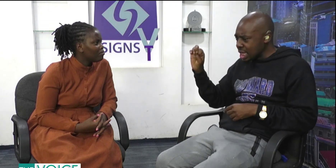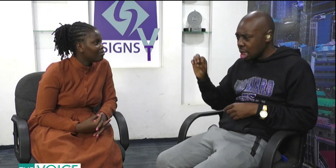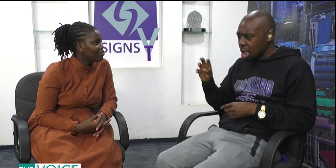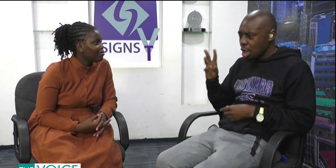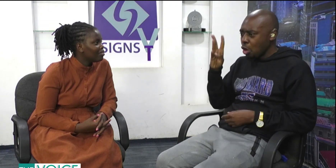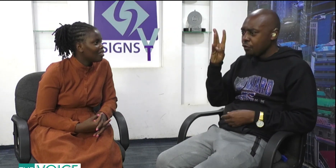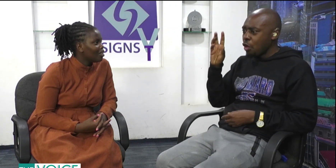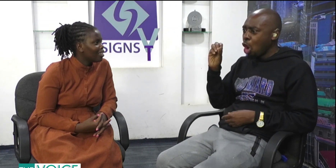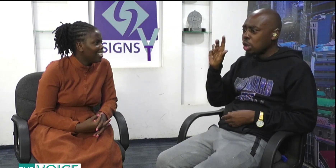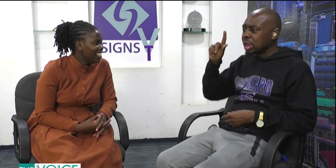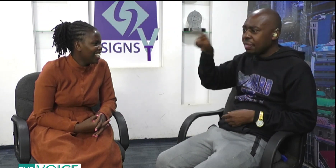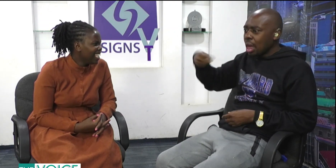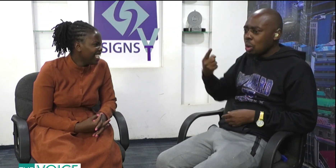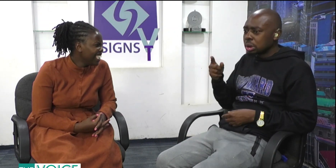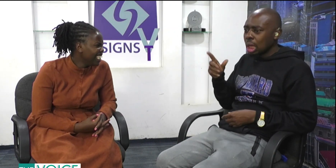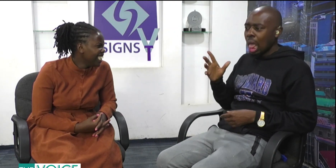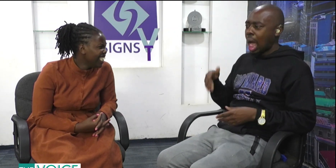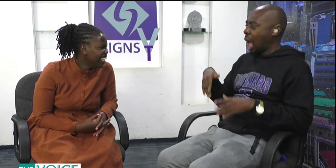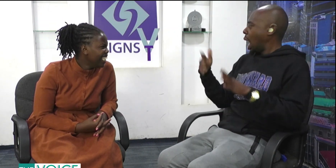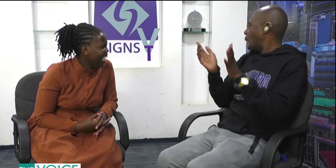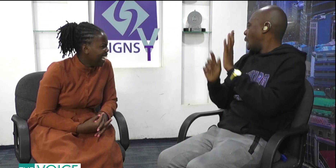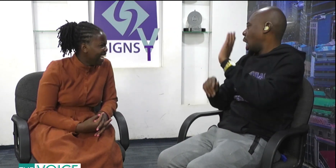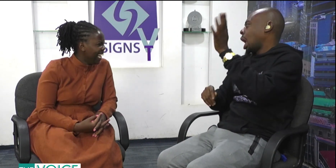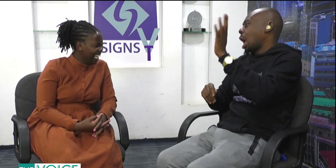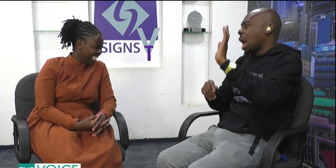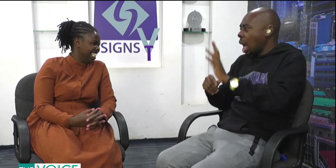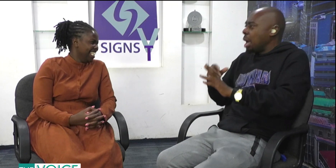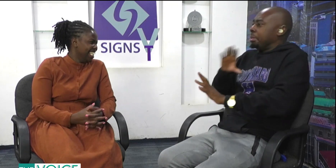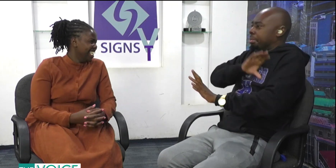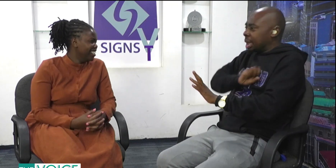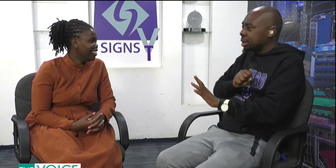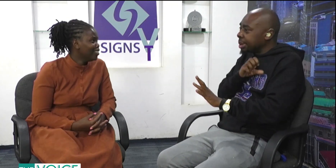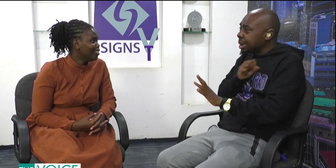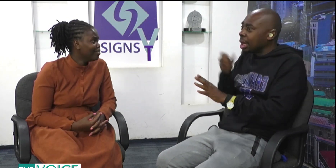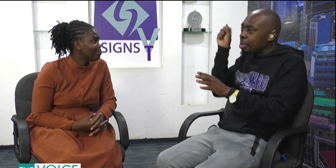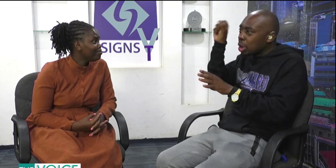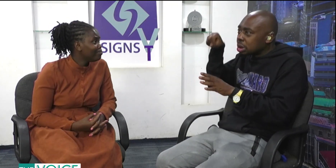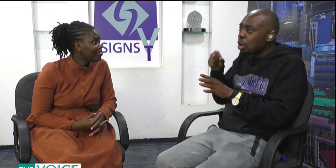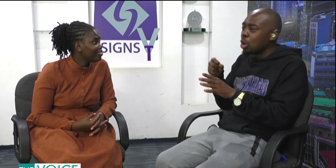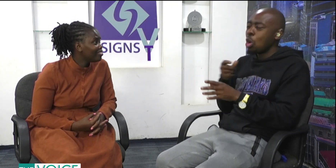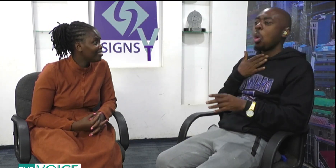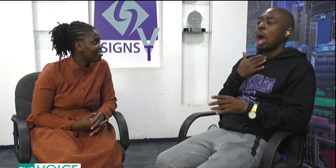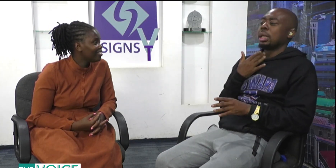So when my father saw the school fees, it was 40,000. He said no.